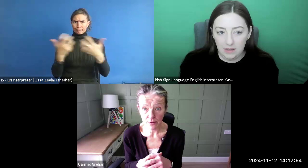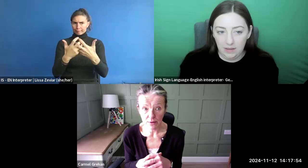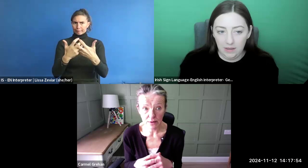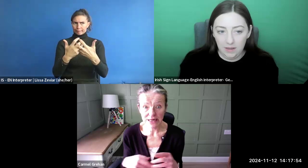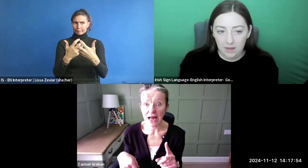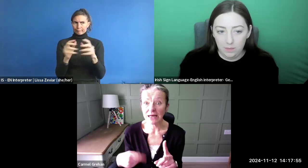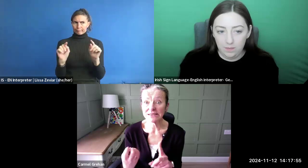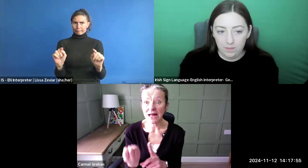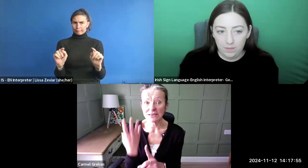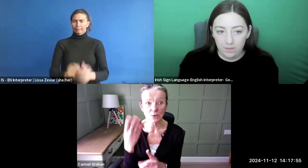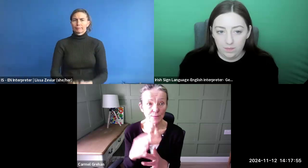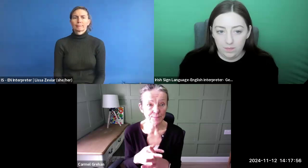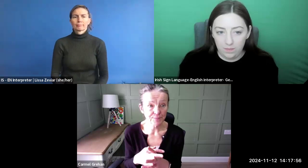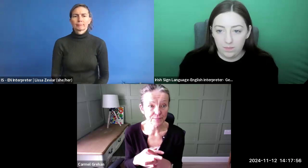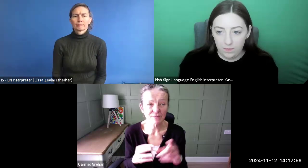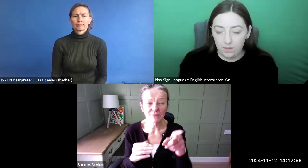slide?